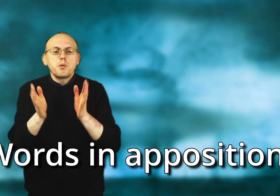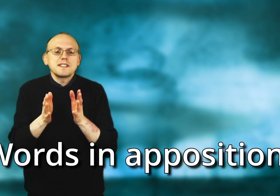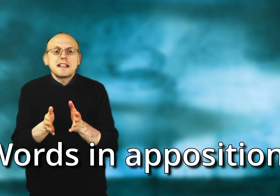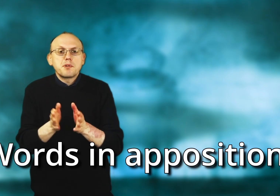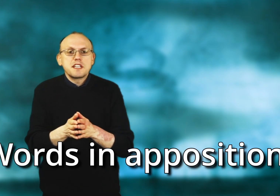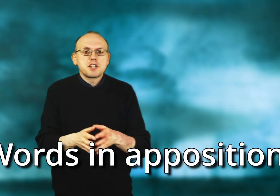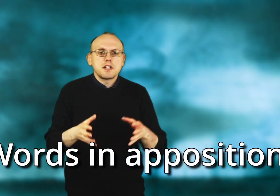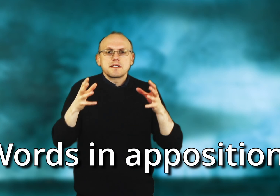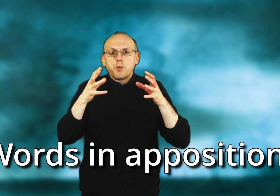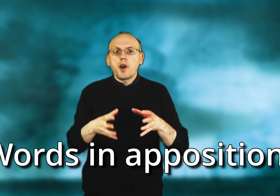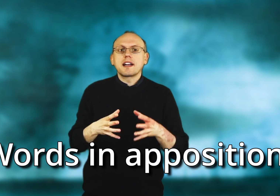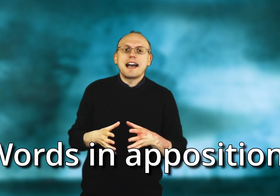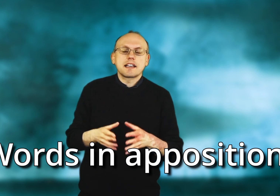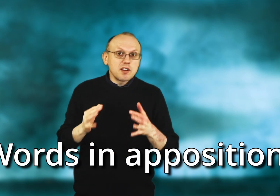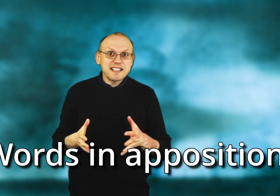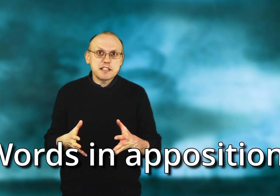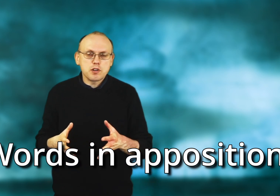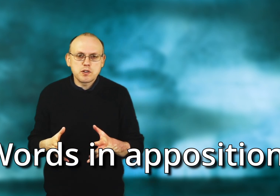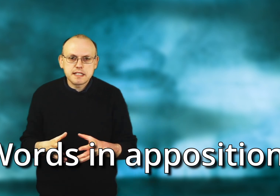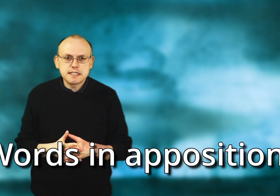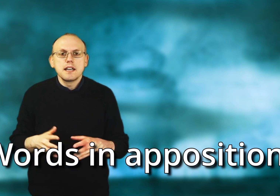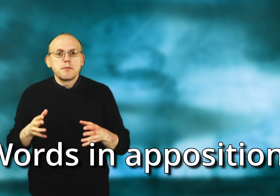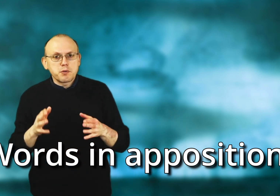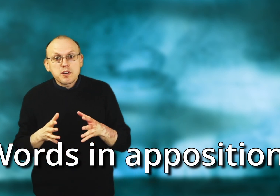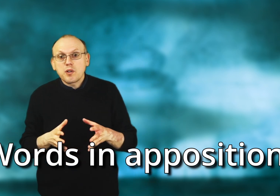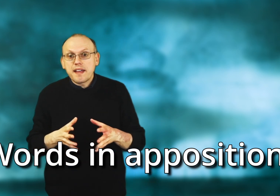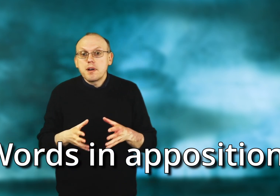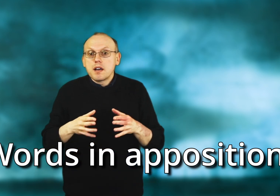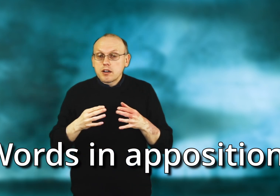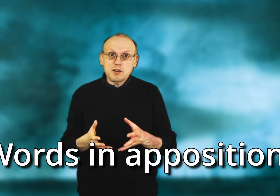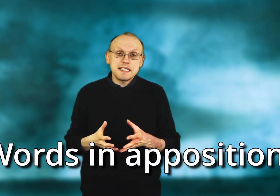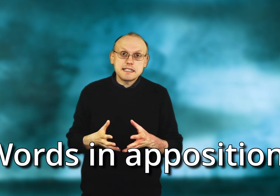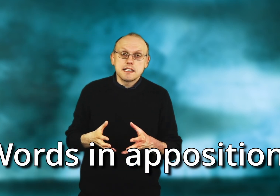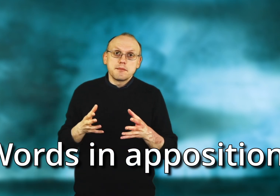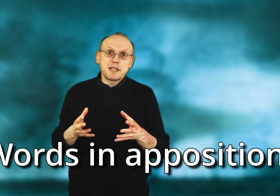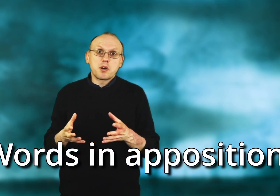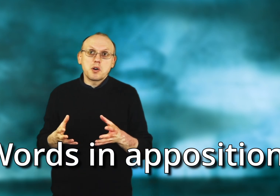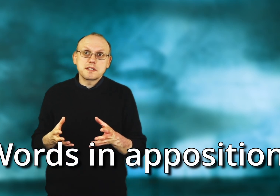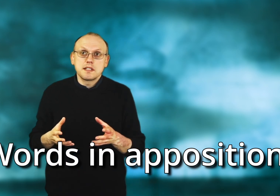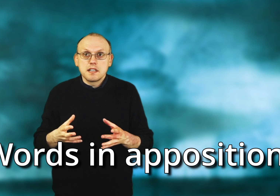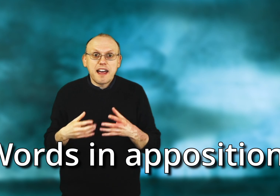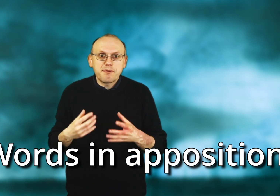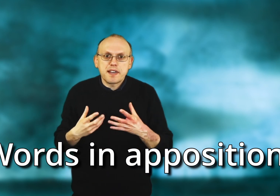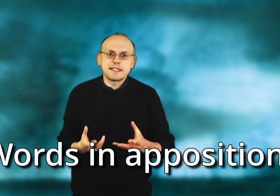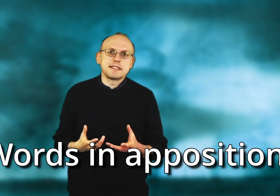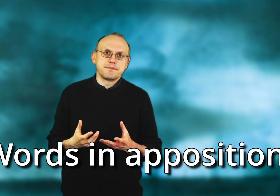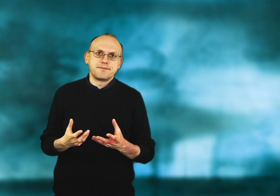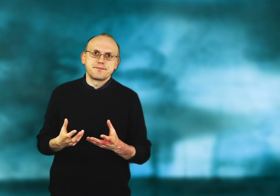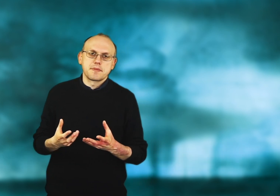in appositions work like non-essential clauses, but we don't call them clauses because they are phrases.